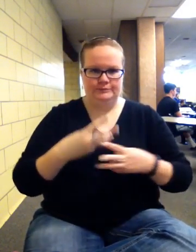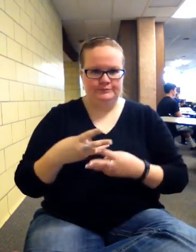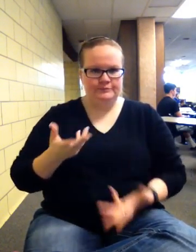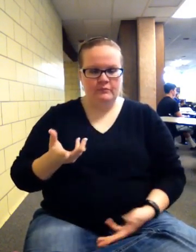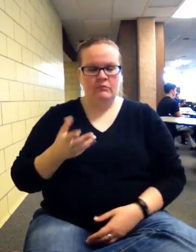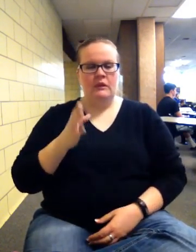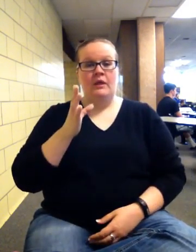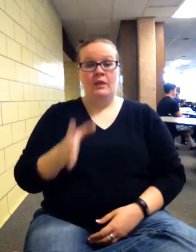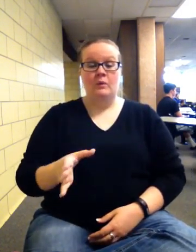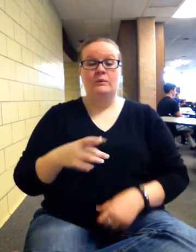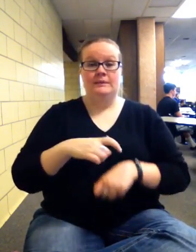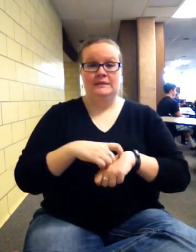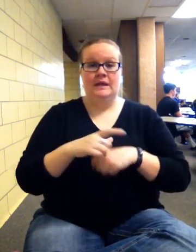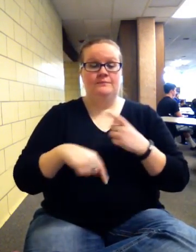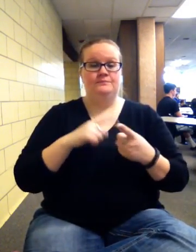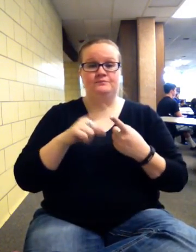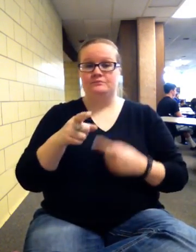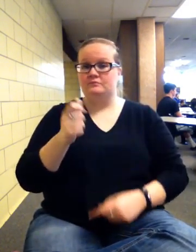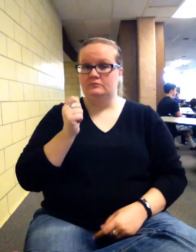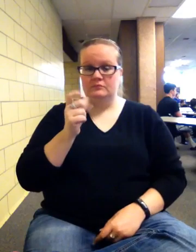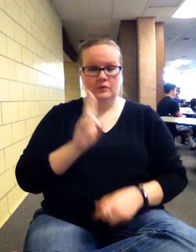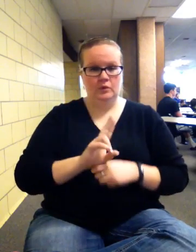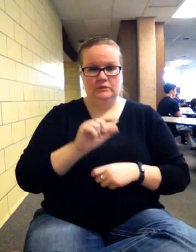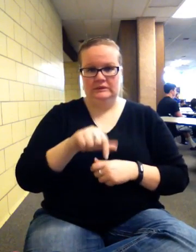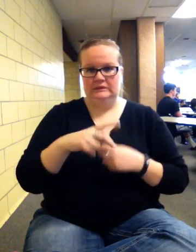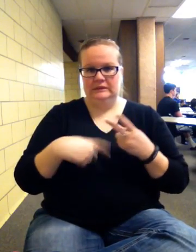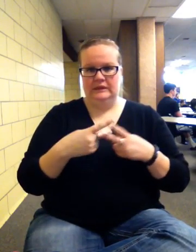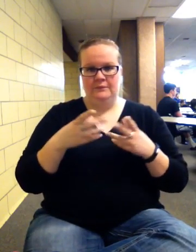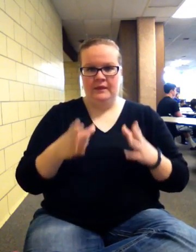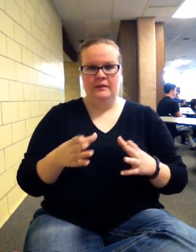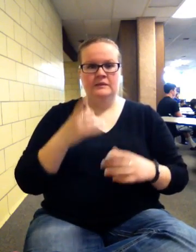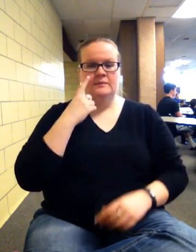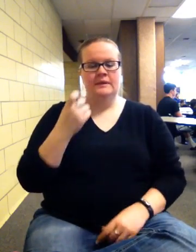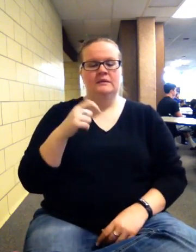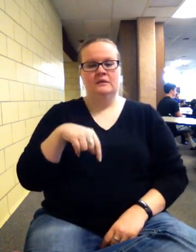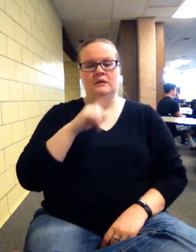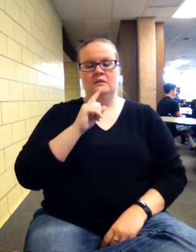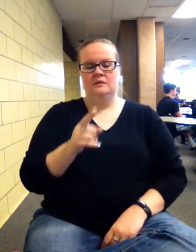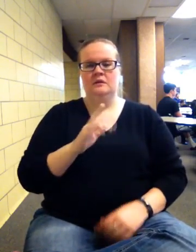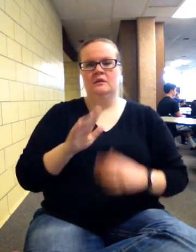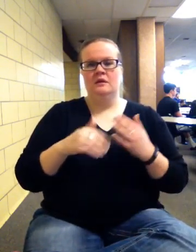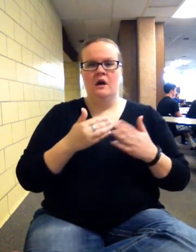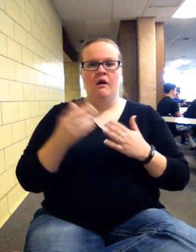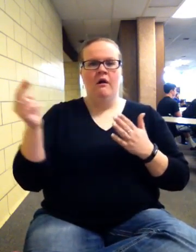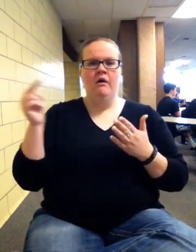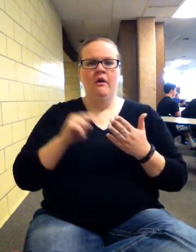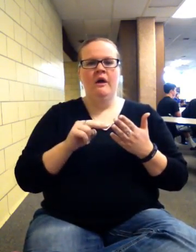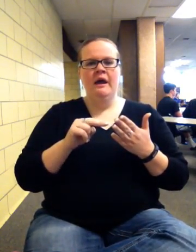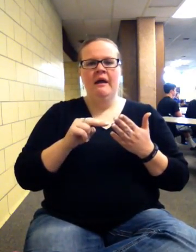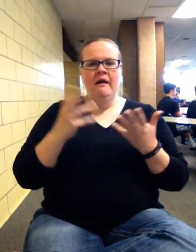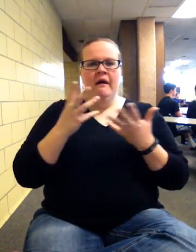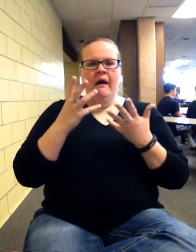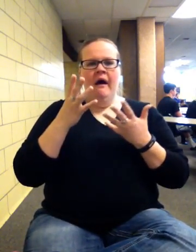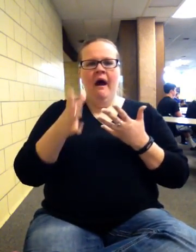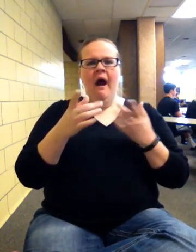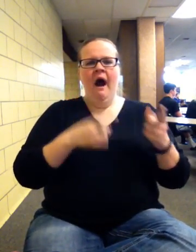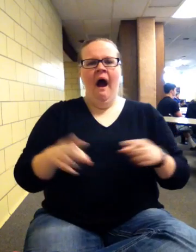won't be using these methods, like I said. Because this is all looking at what will happen if you make an